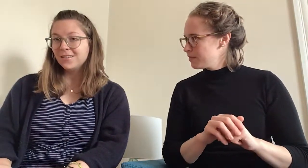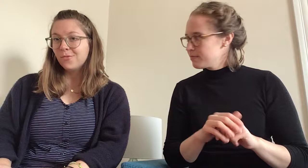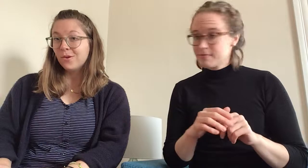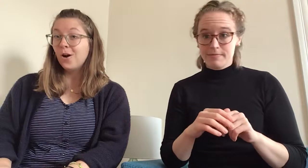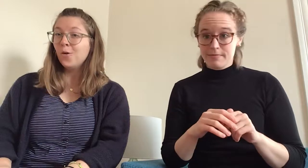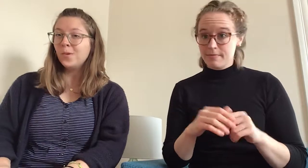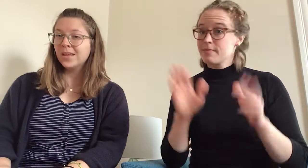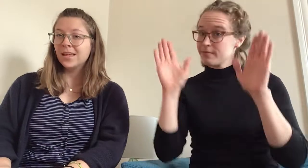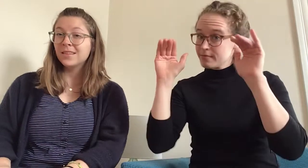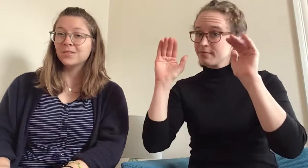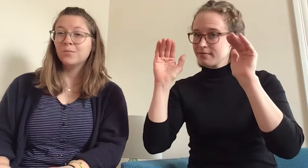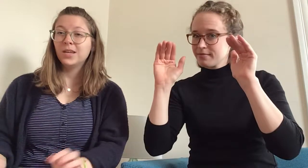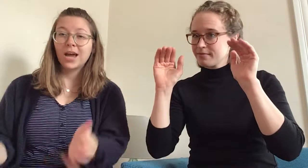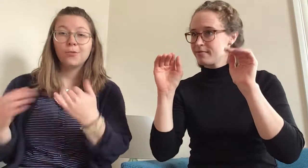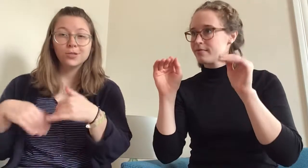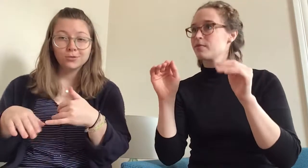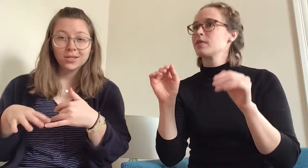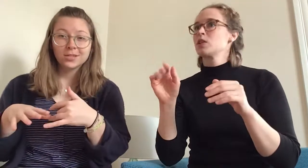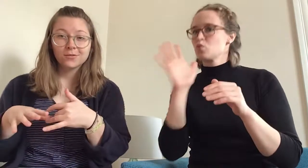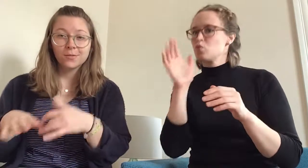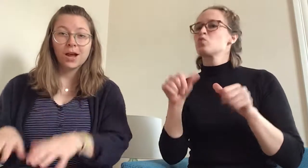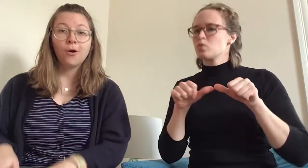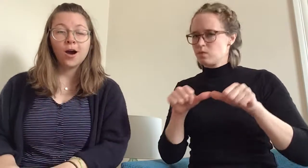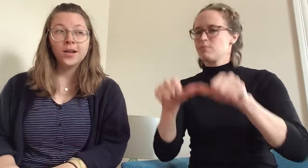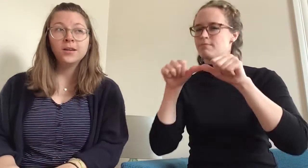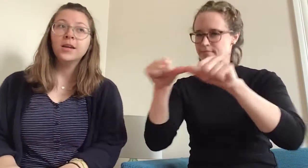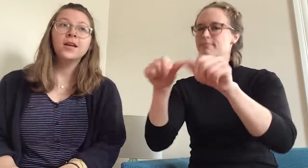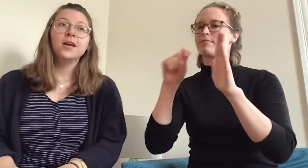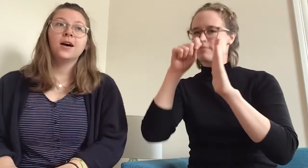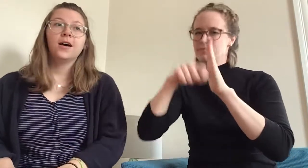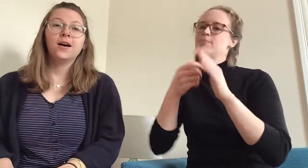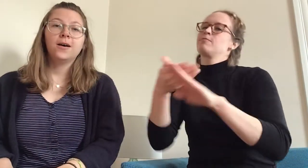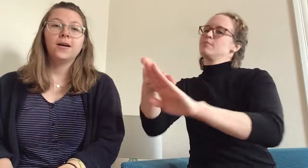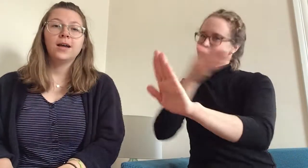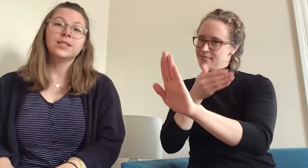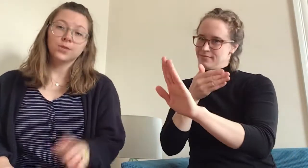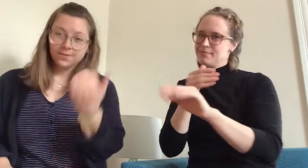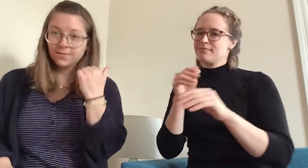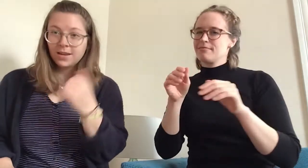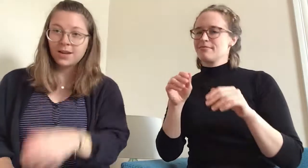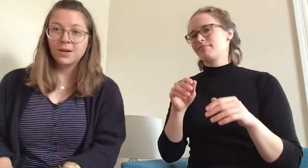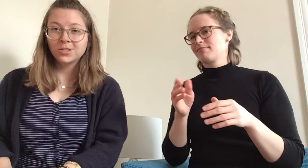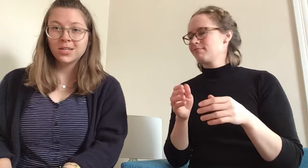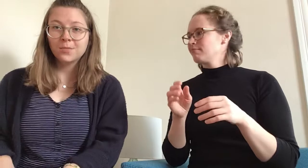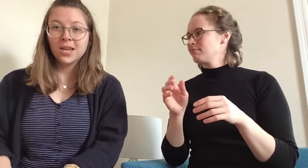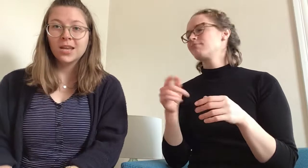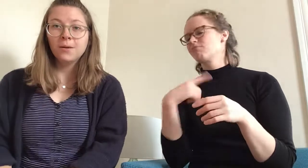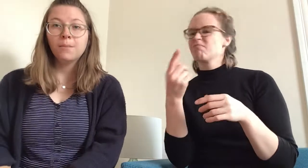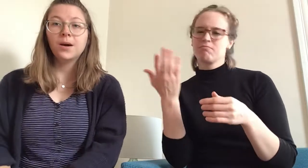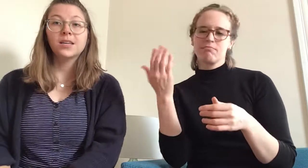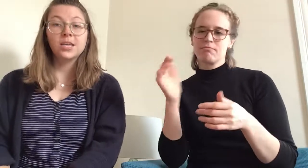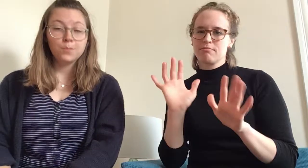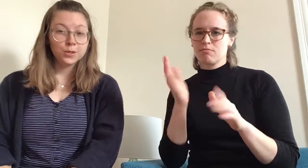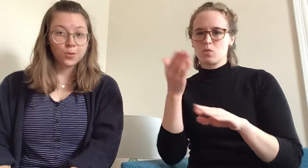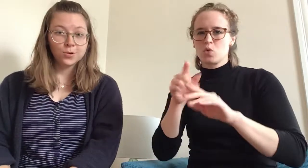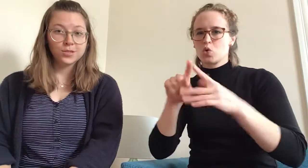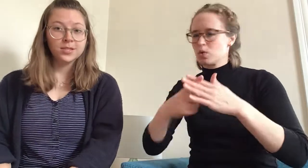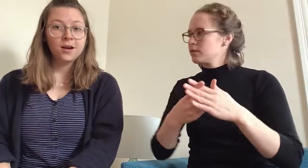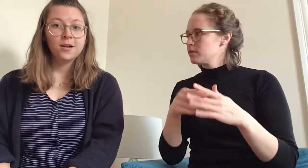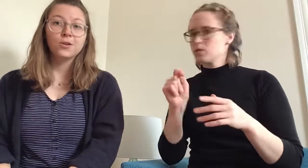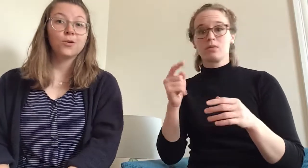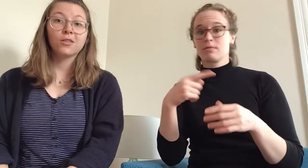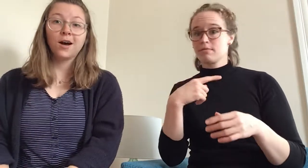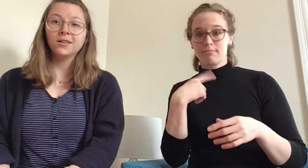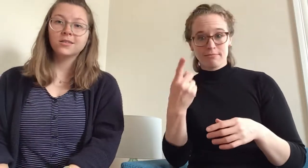And we're hoping that this will be how we do things from now on, as we kind of mentioned at the beginning, but keep us